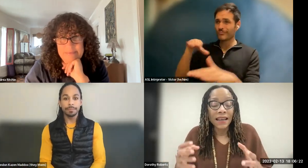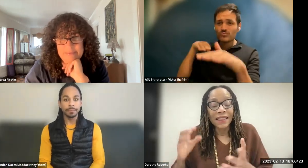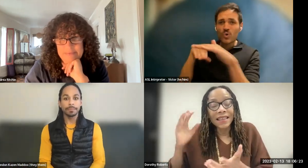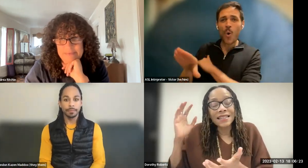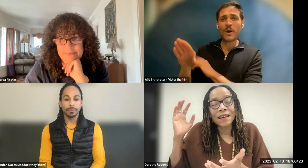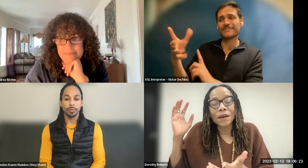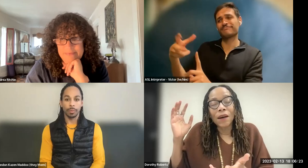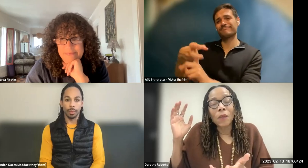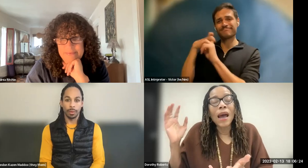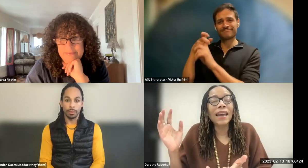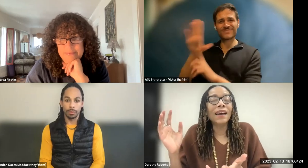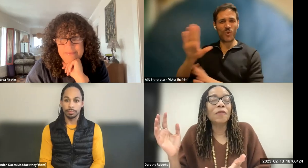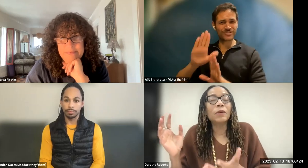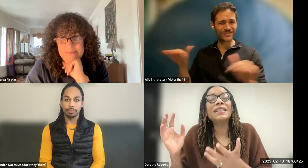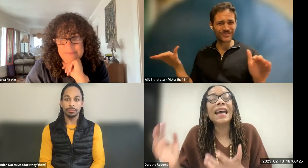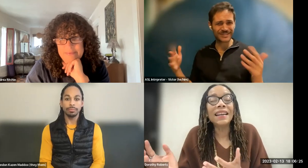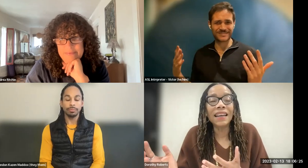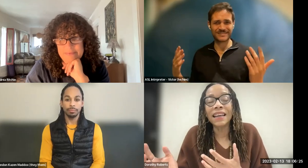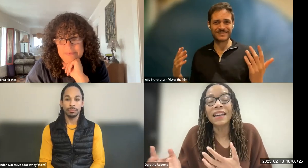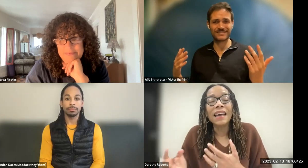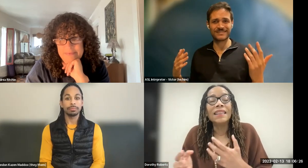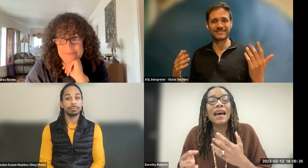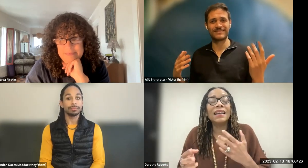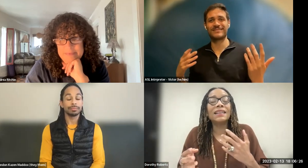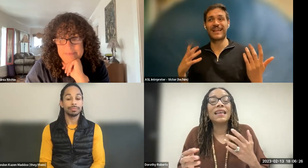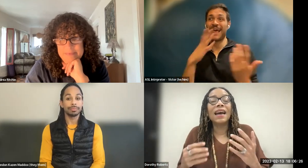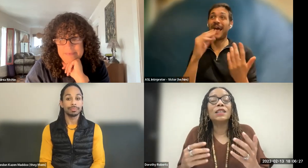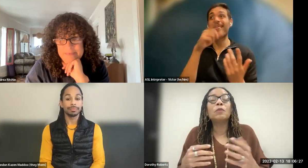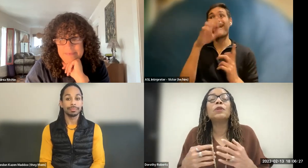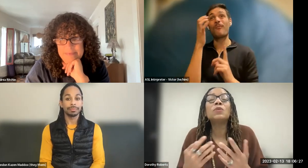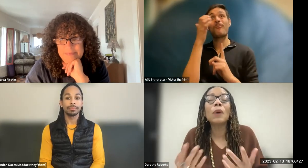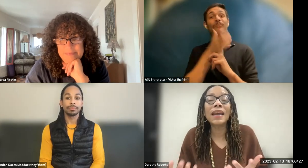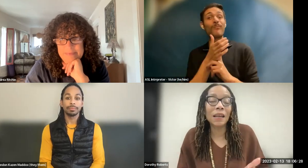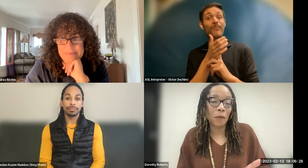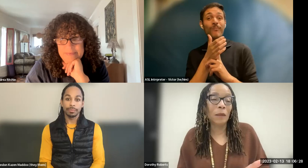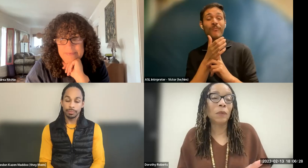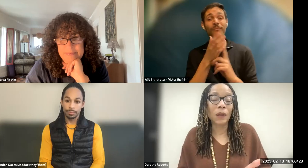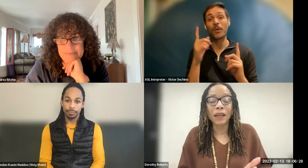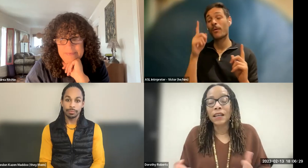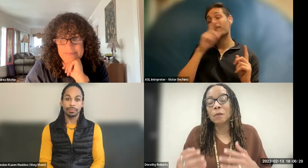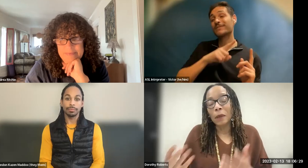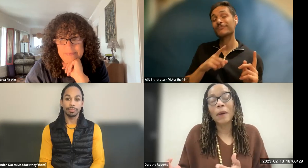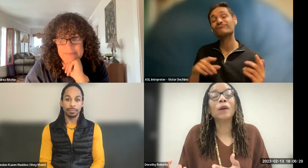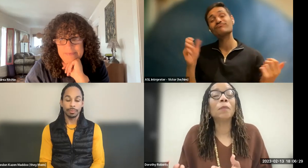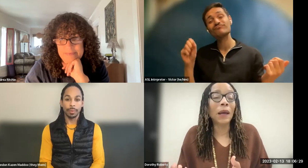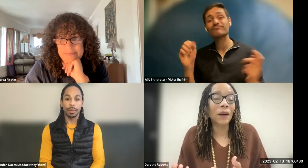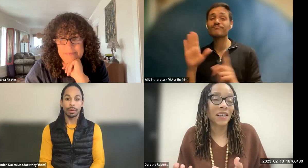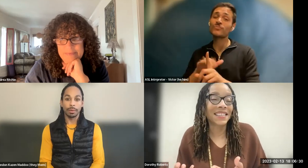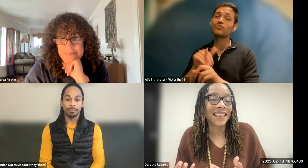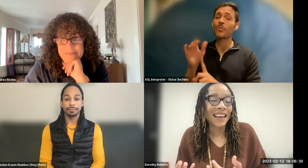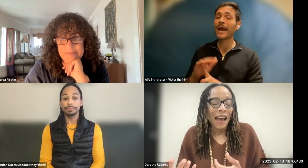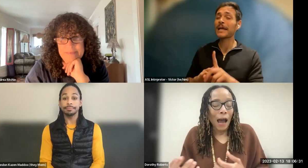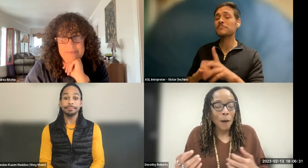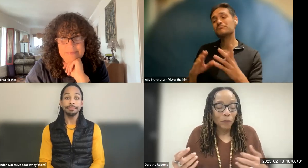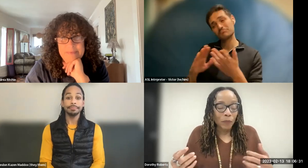And this way of pretending that it's persuading people to be better